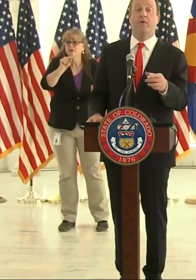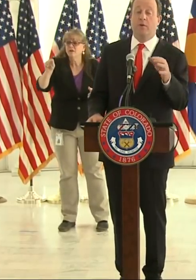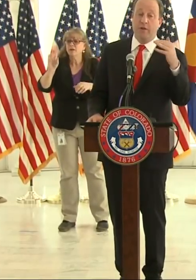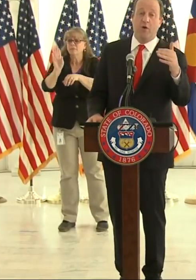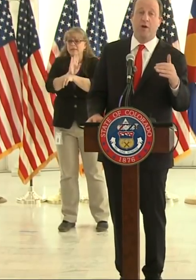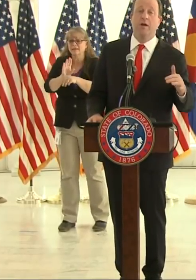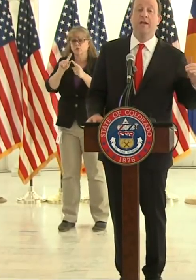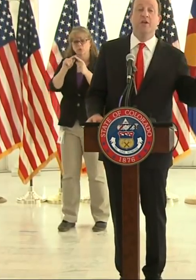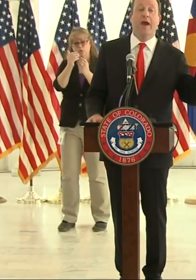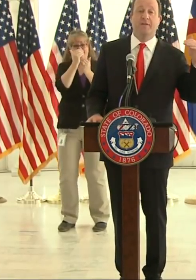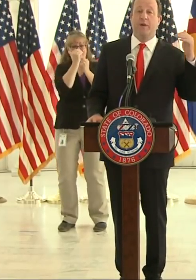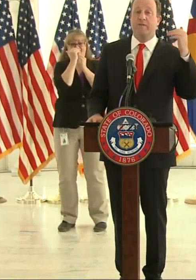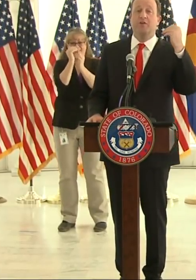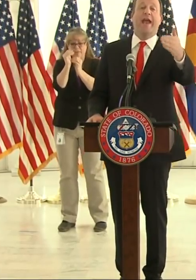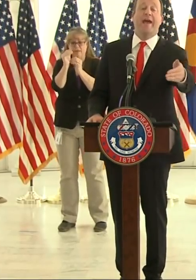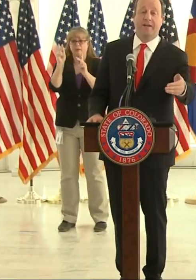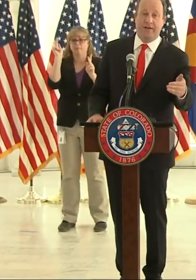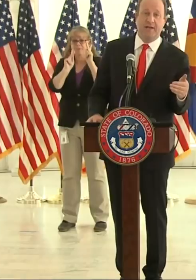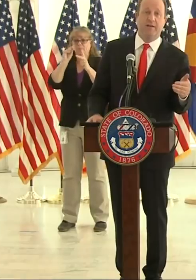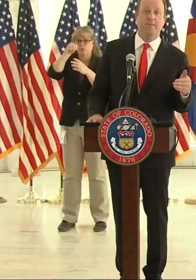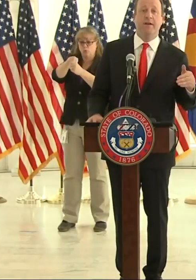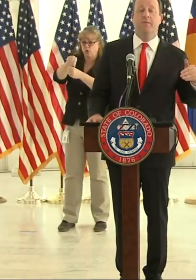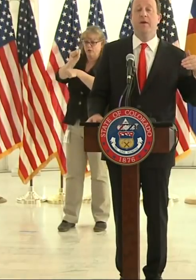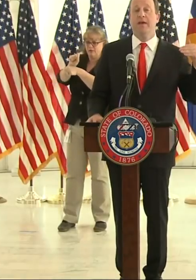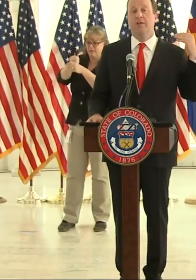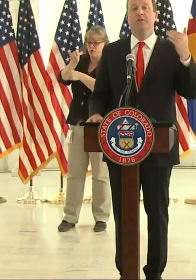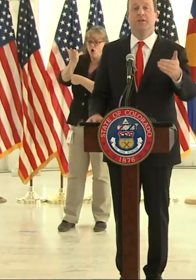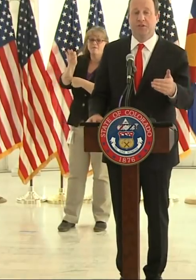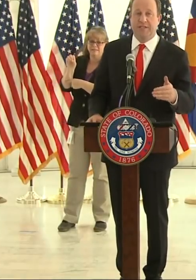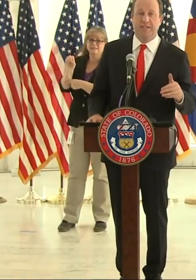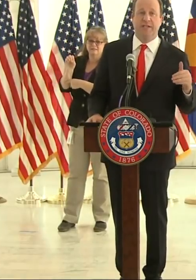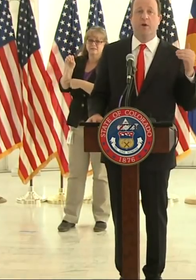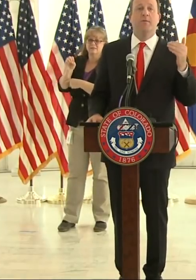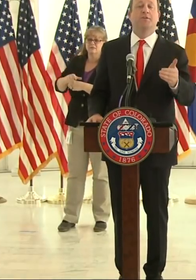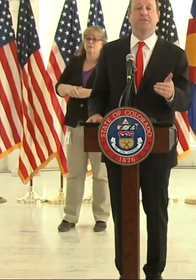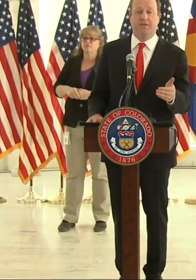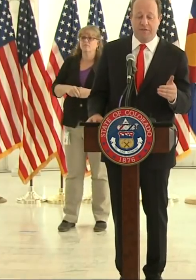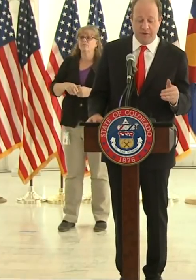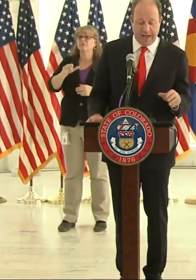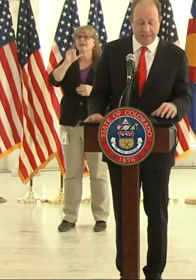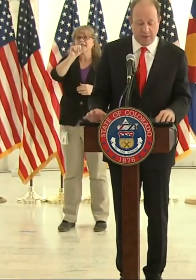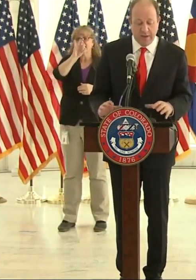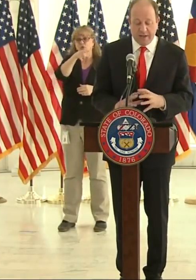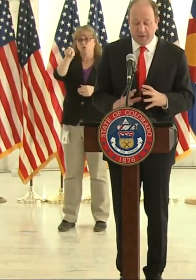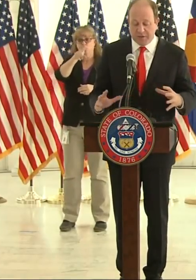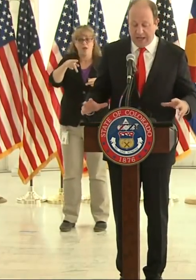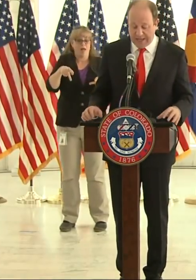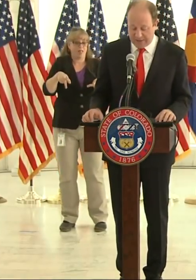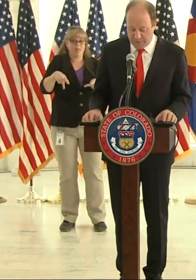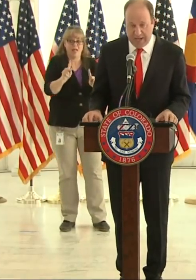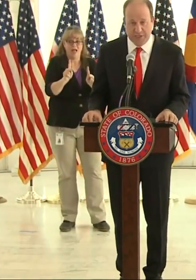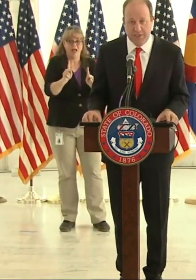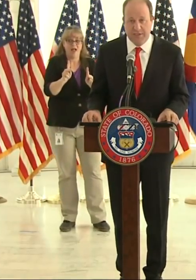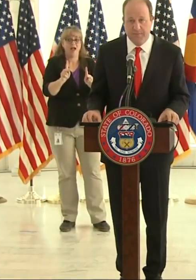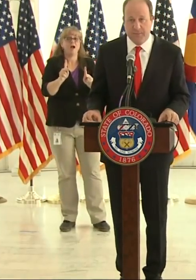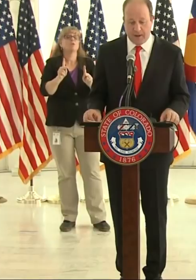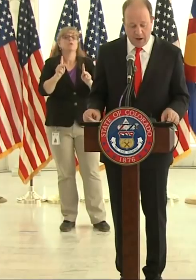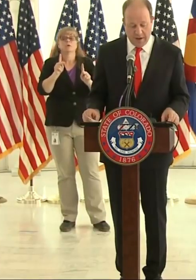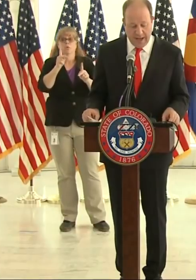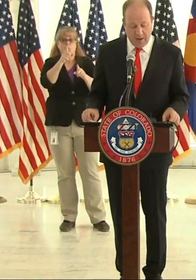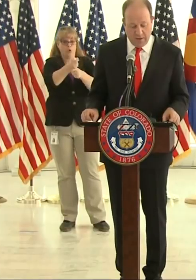put in the order, you have to, whatever you can allow telecommuting, include social distancing, run multiple shifts if you can. So those kinds of